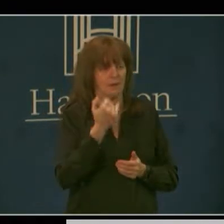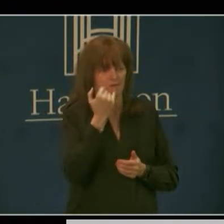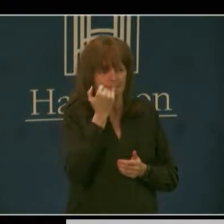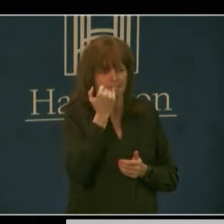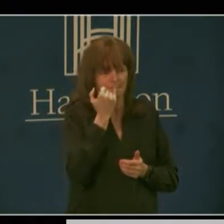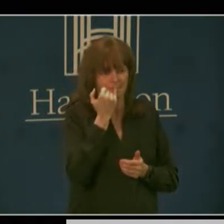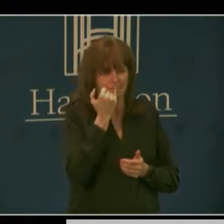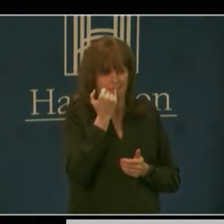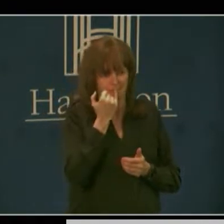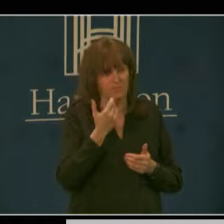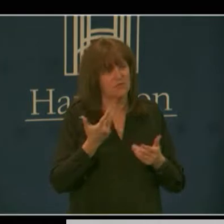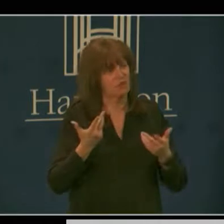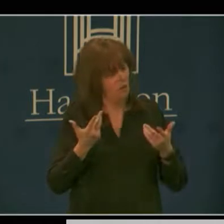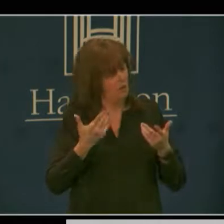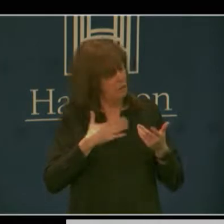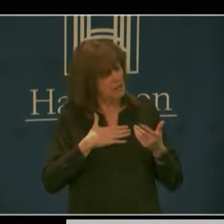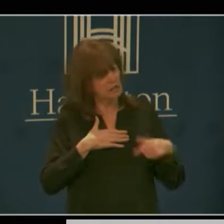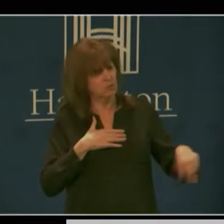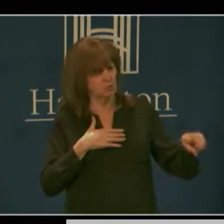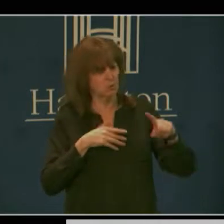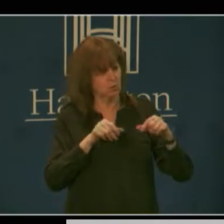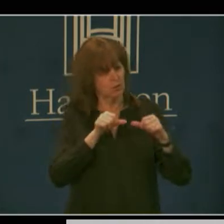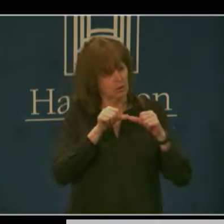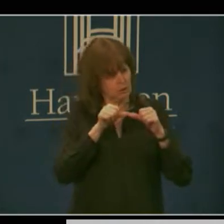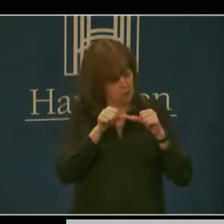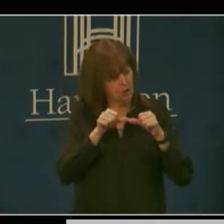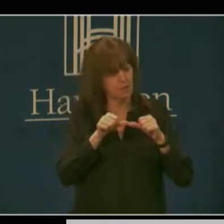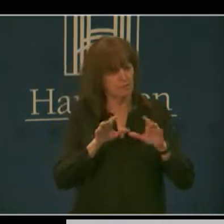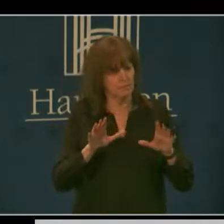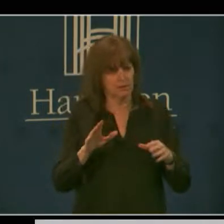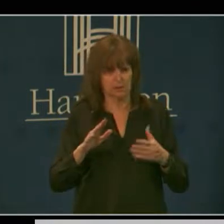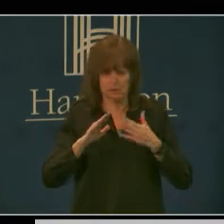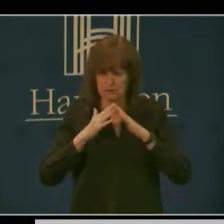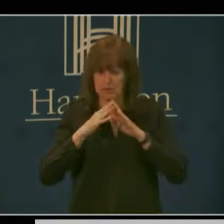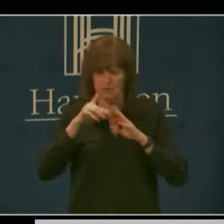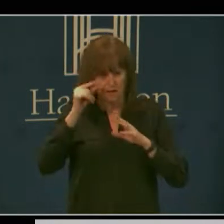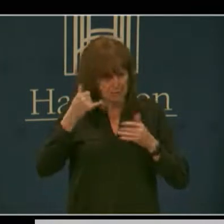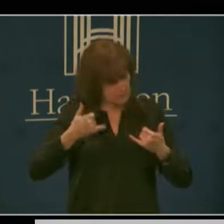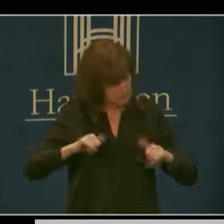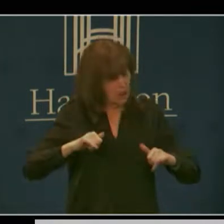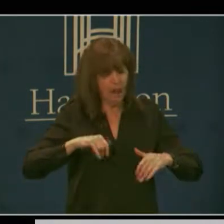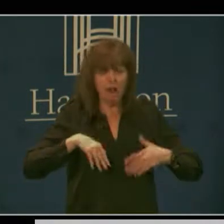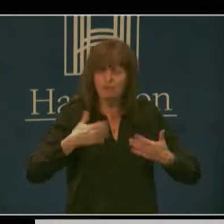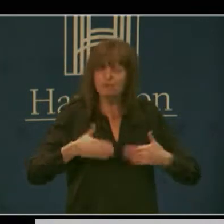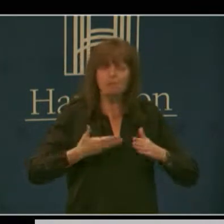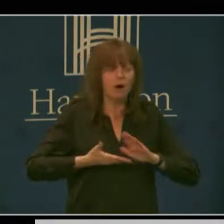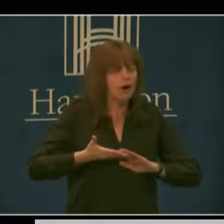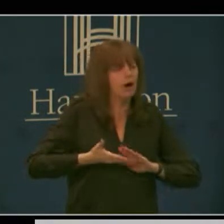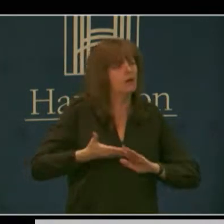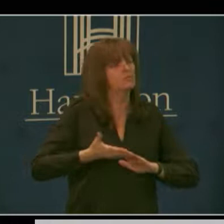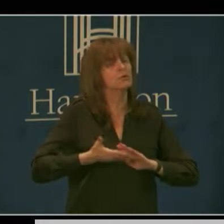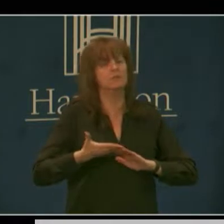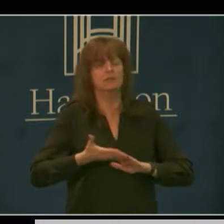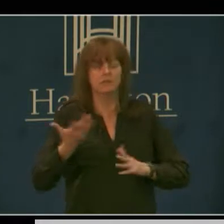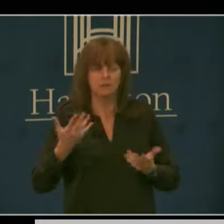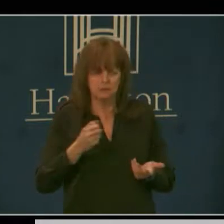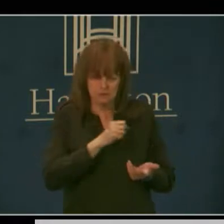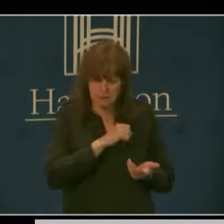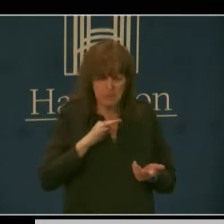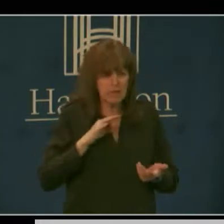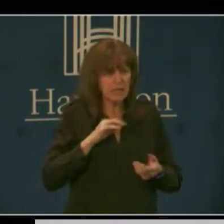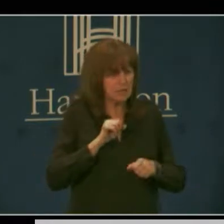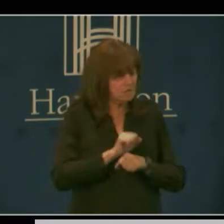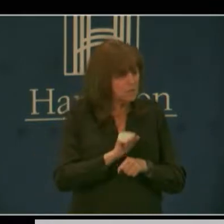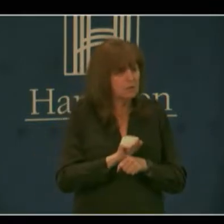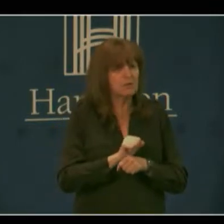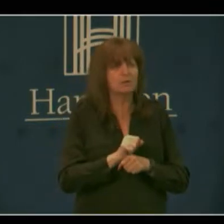that sense, it's business as usual in terms of connecting with your counselor, your city staff. Many are still functioning, and even though they may